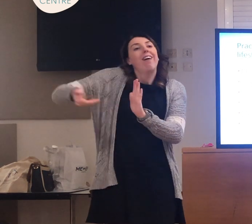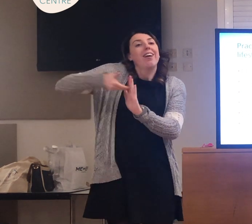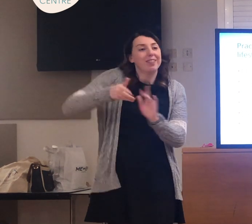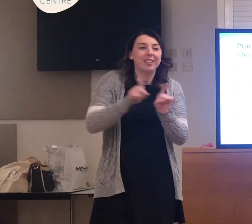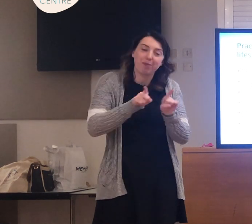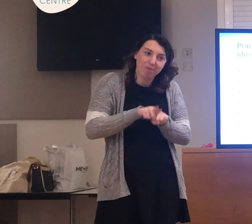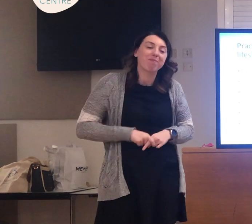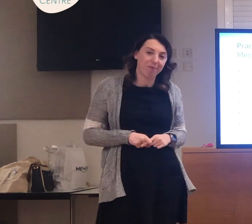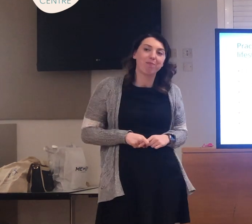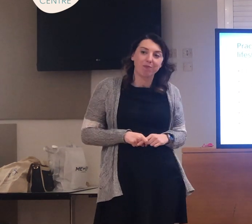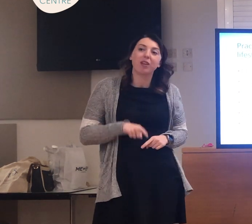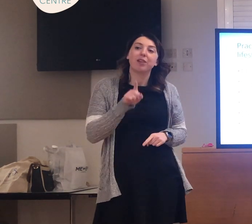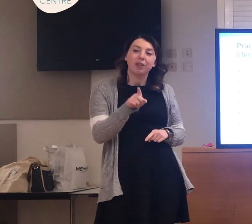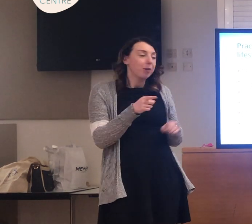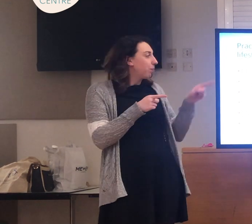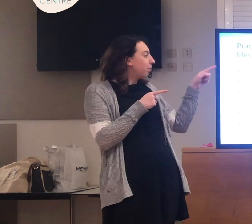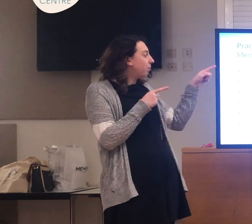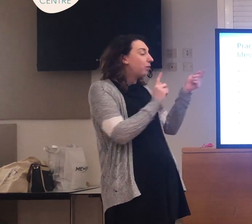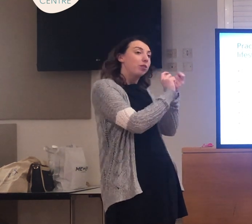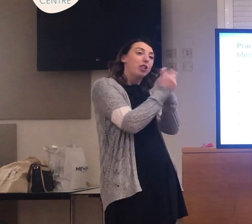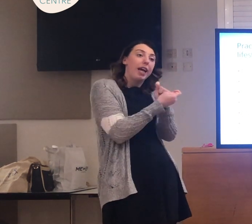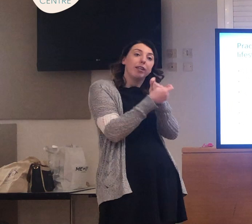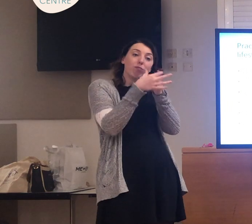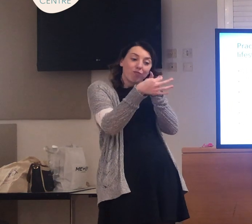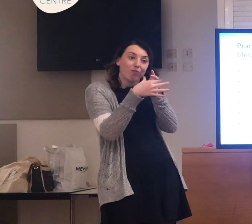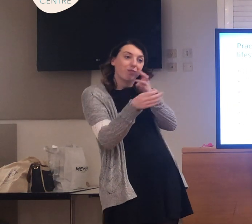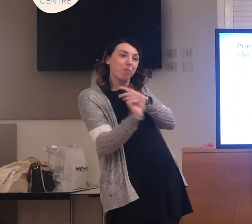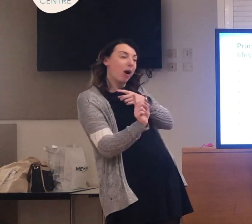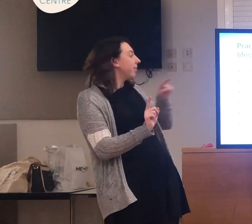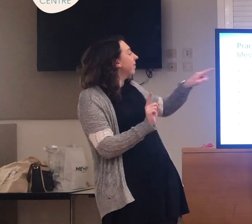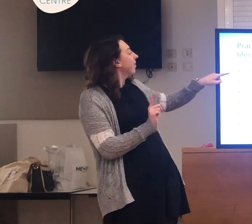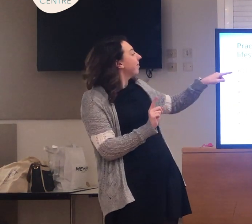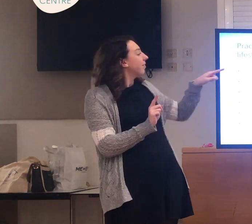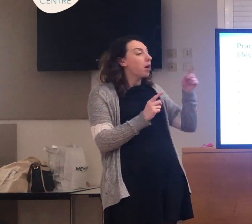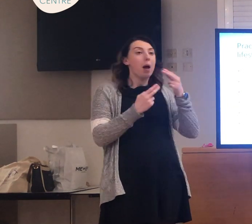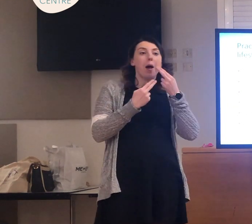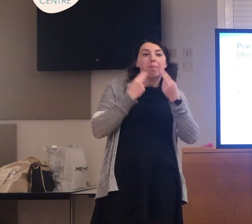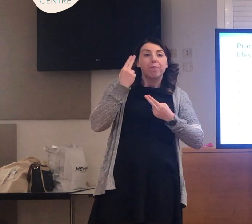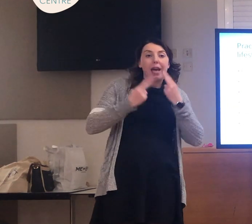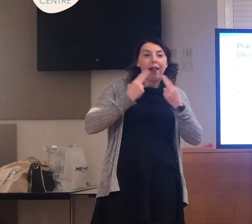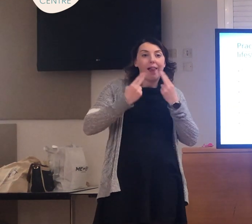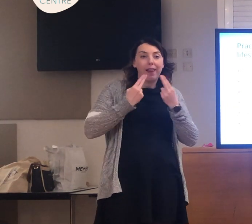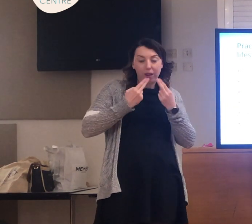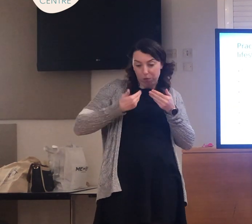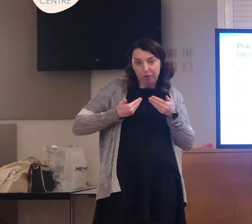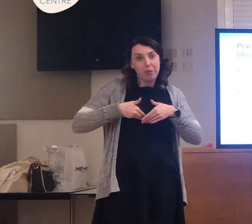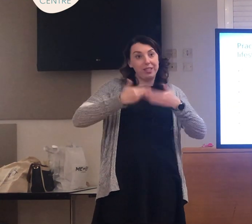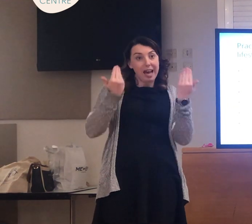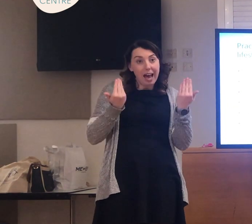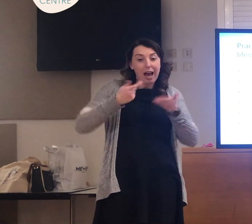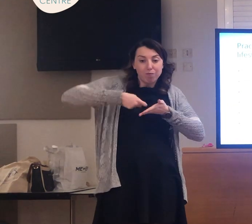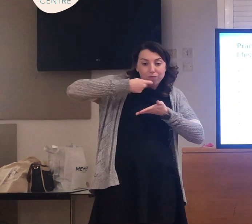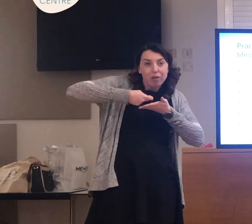And so the things to look at to change are, first of all, meal structure. So